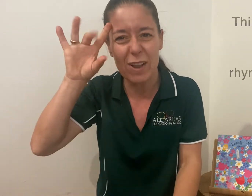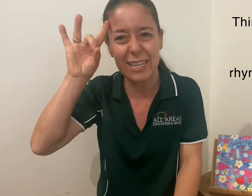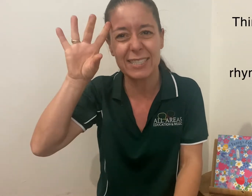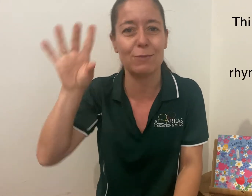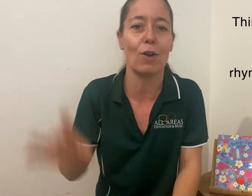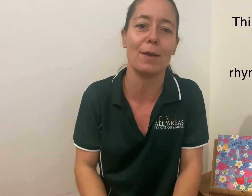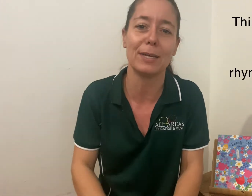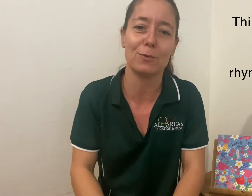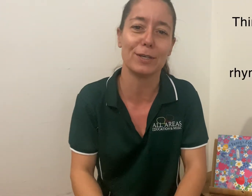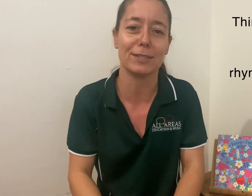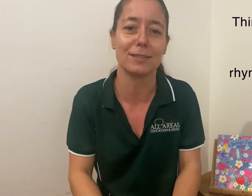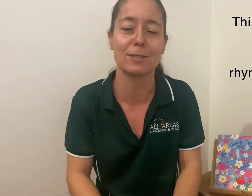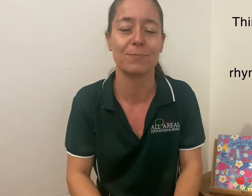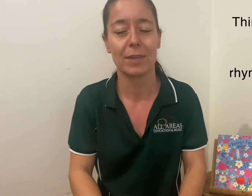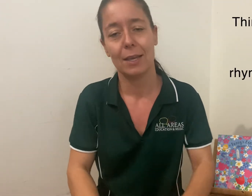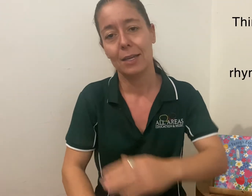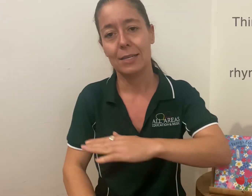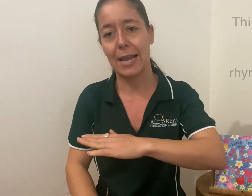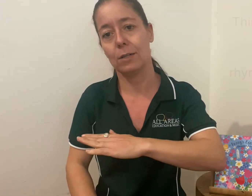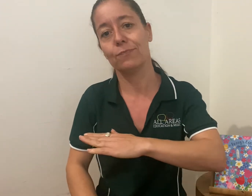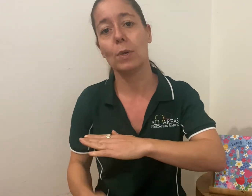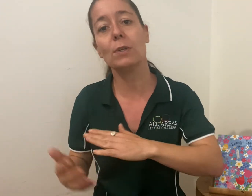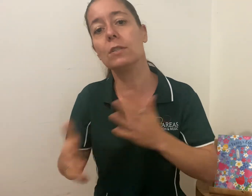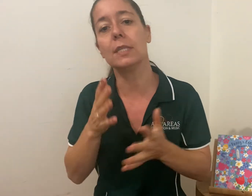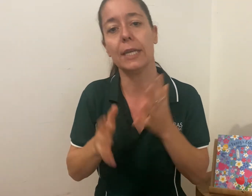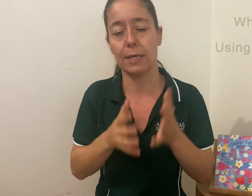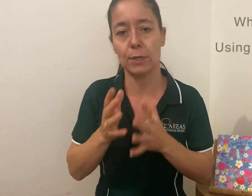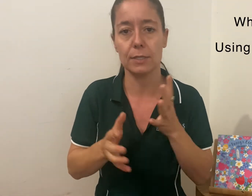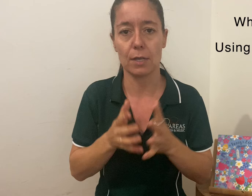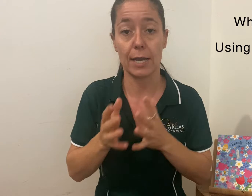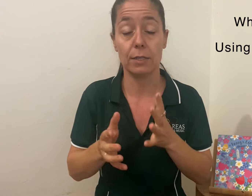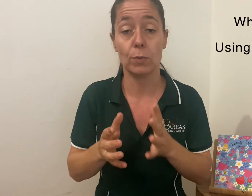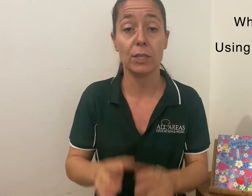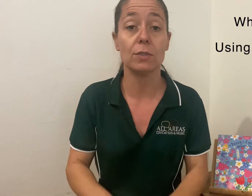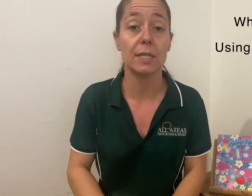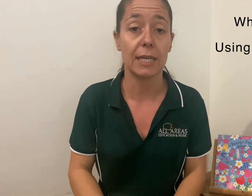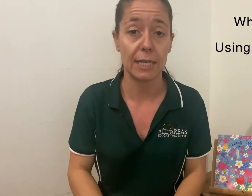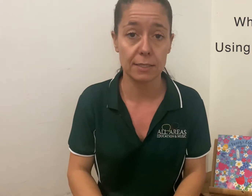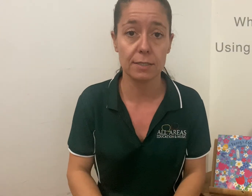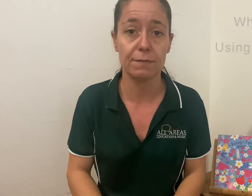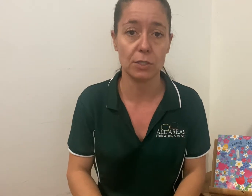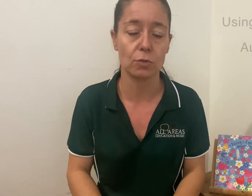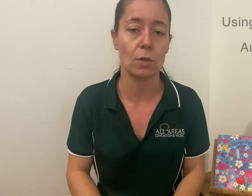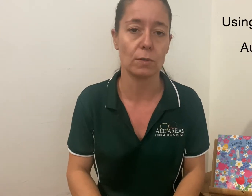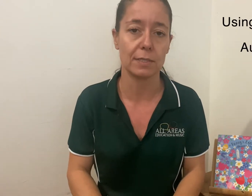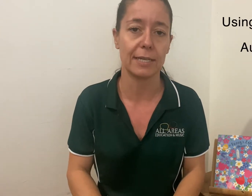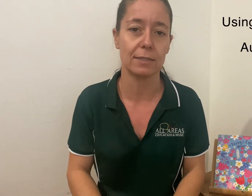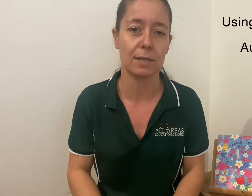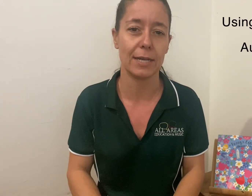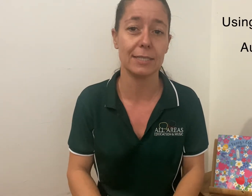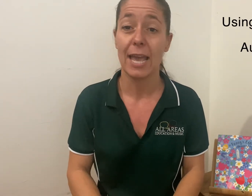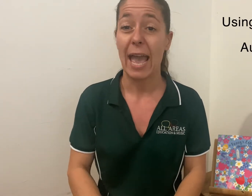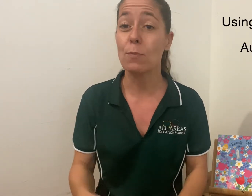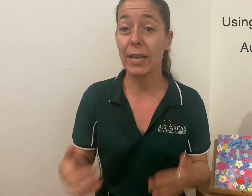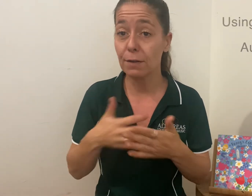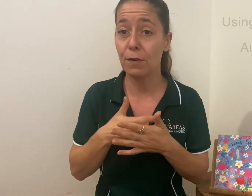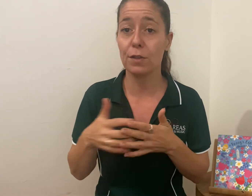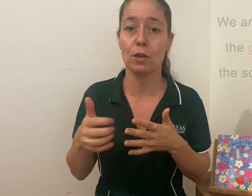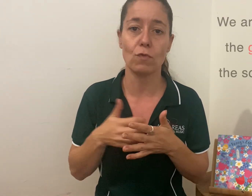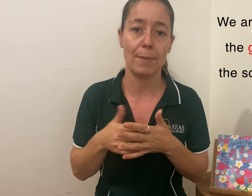crazy rhyming words. Now, when we're using keyword sign, we're using individual Auslan signs, and we're going to follow the grammar